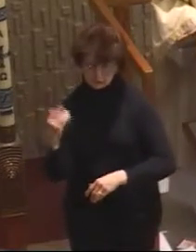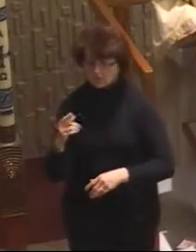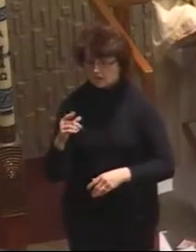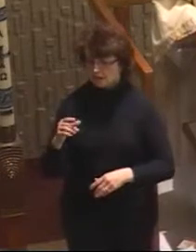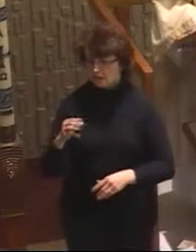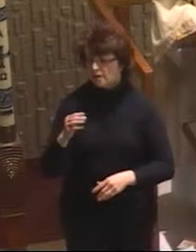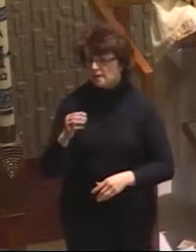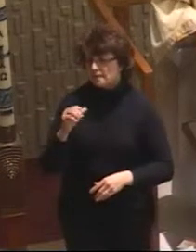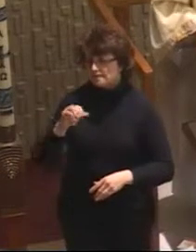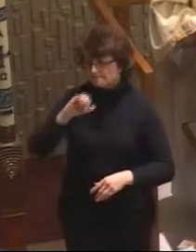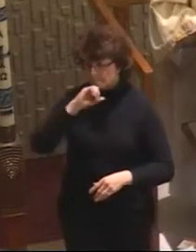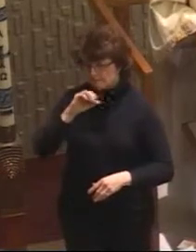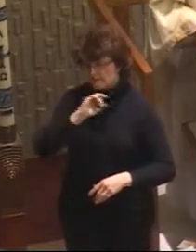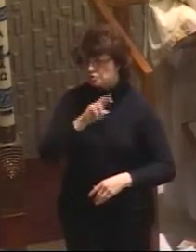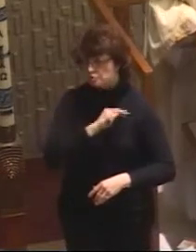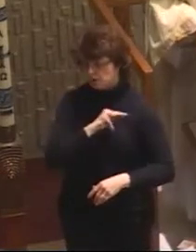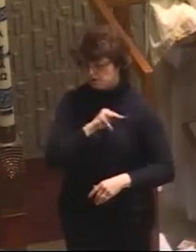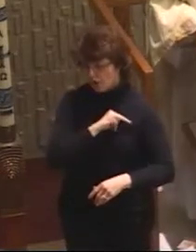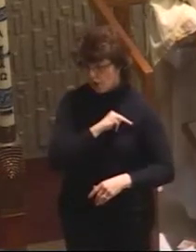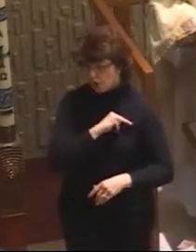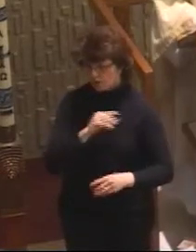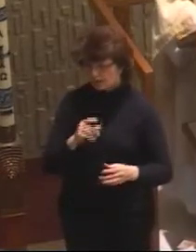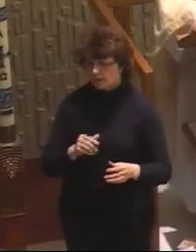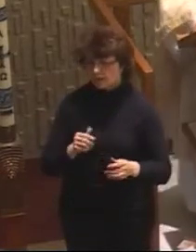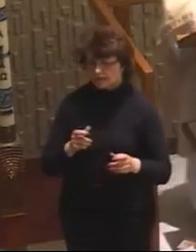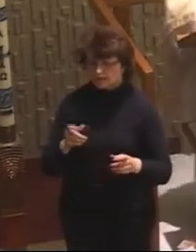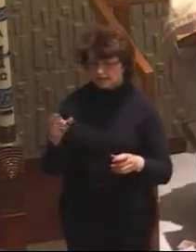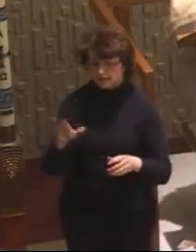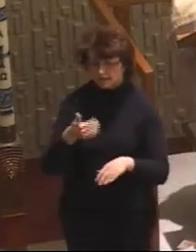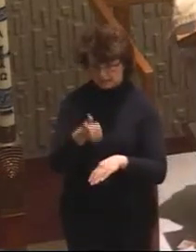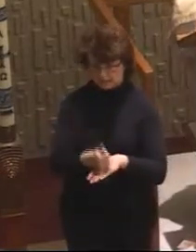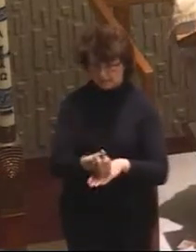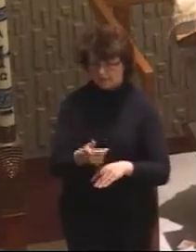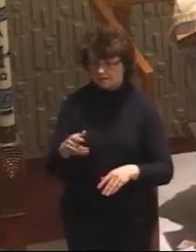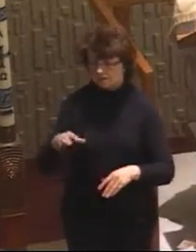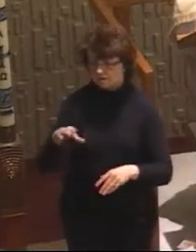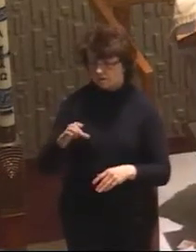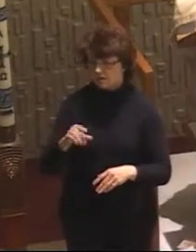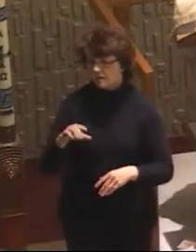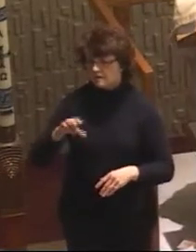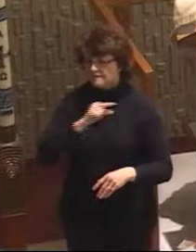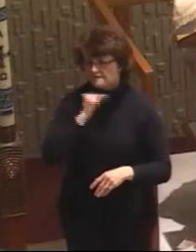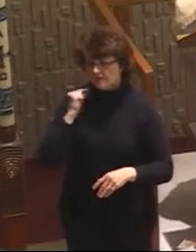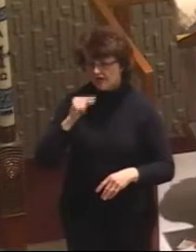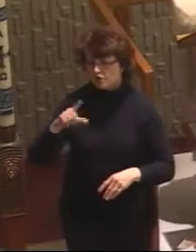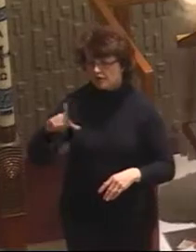has appointed Father Leon Burnett to be the new pastor of St. Gregory the Great Parish.